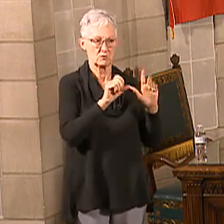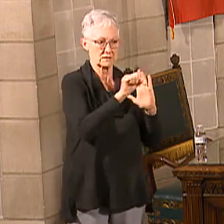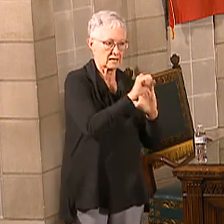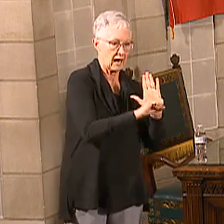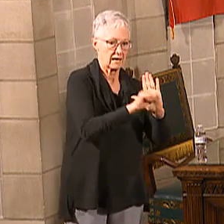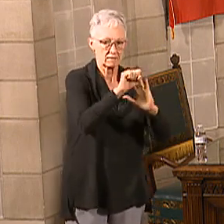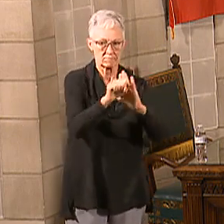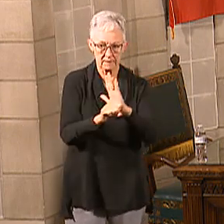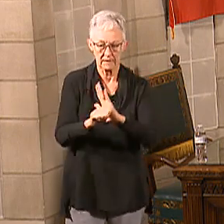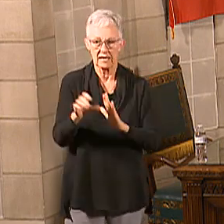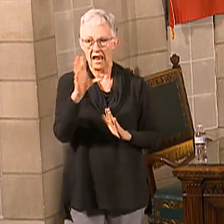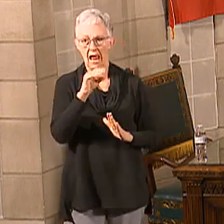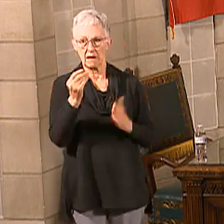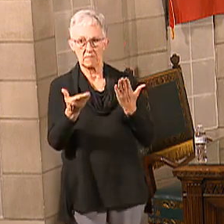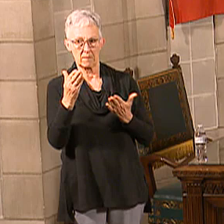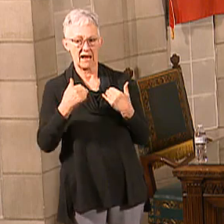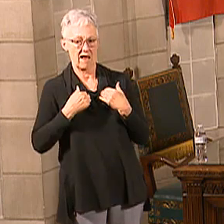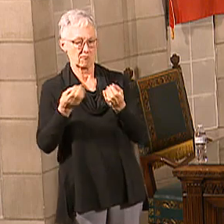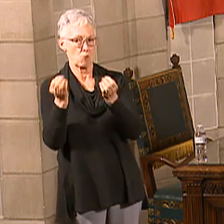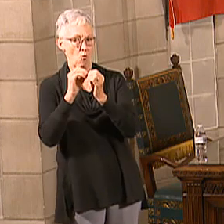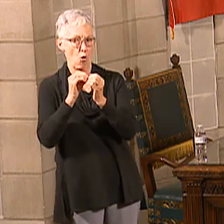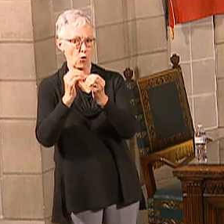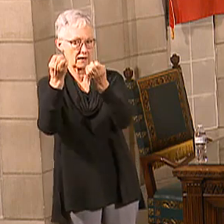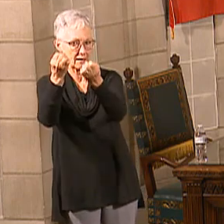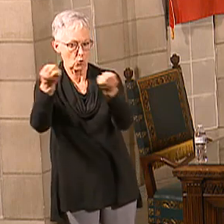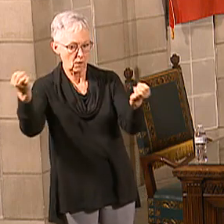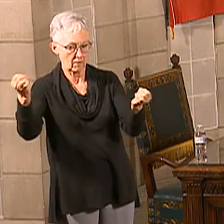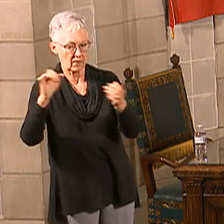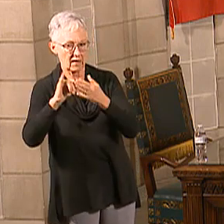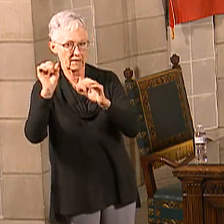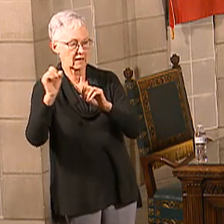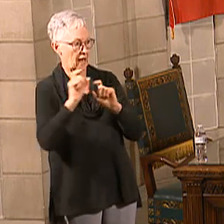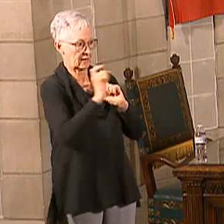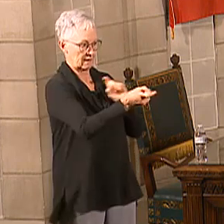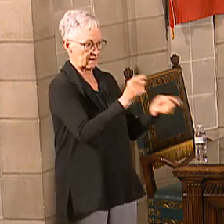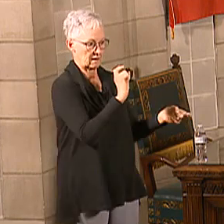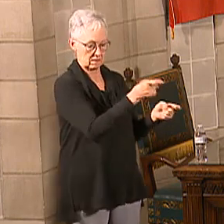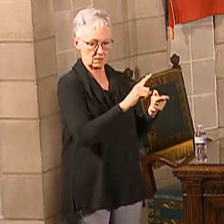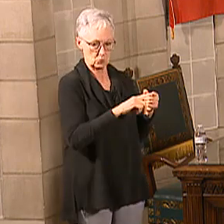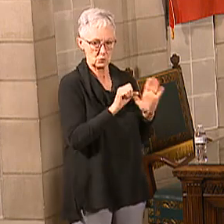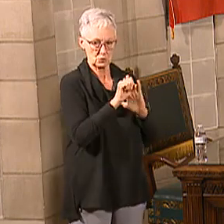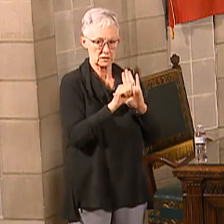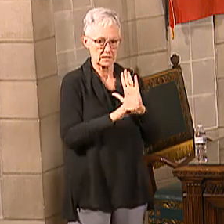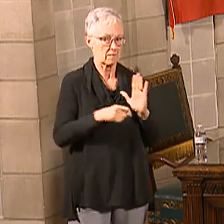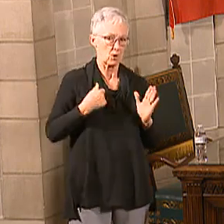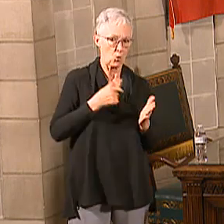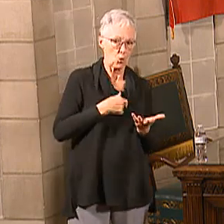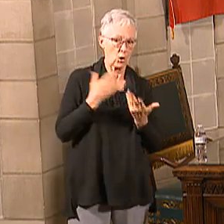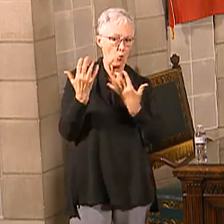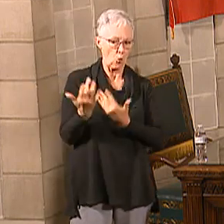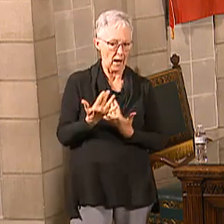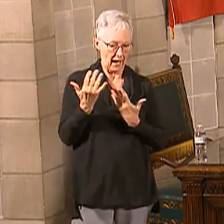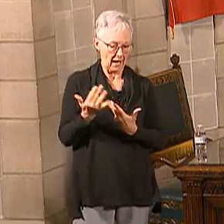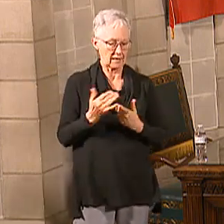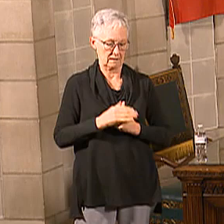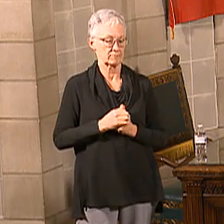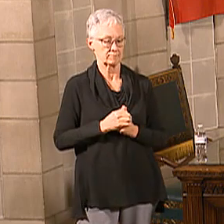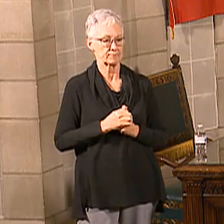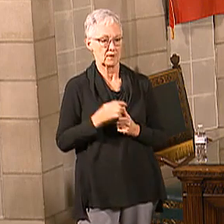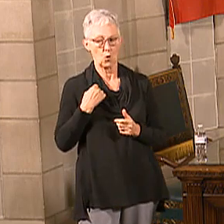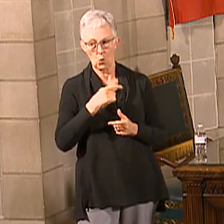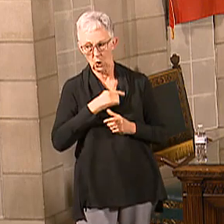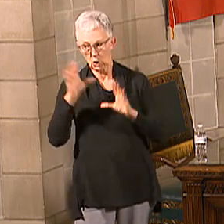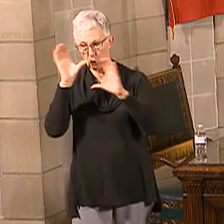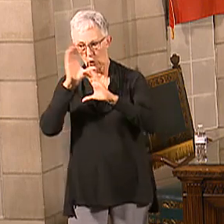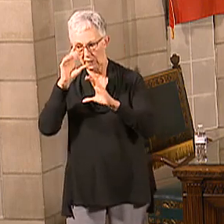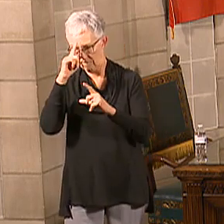more assays and so forth to be able to do more testing. But we are looking to buy more in the marketplace, and we're also working with the